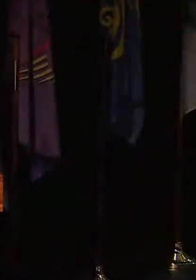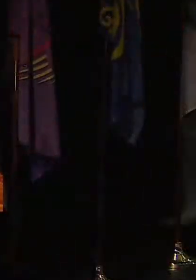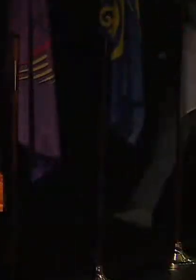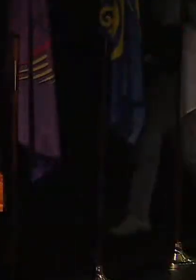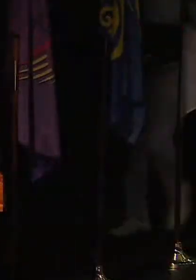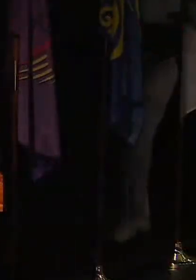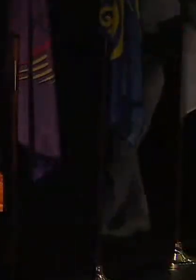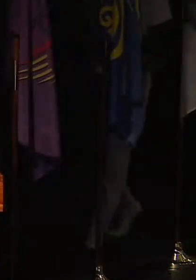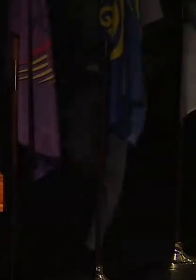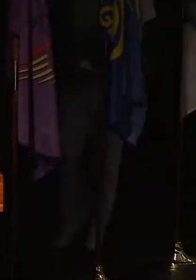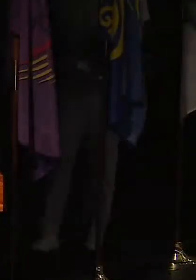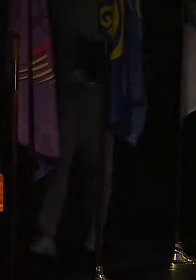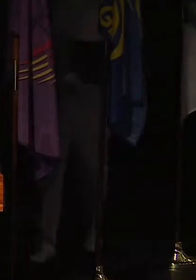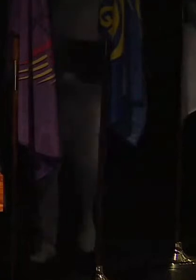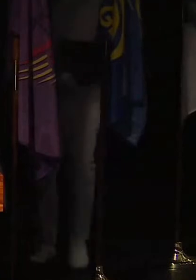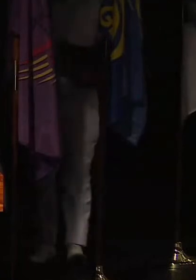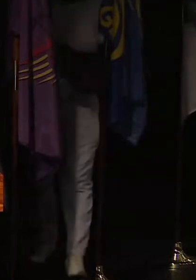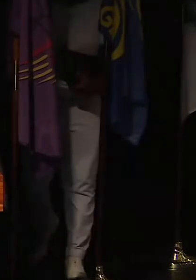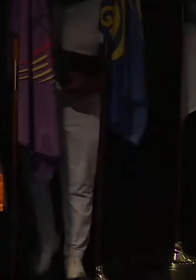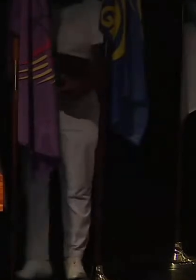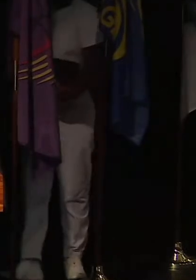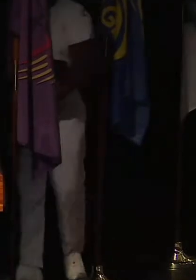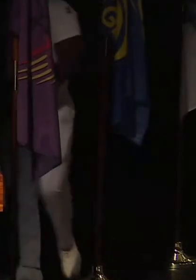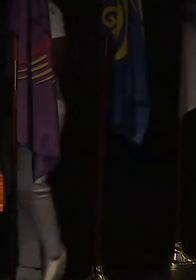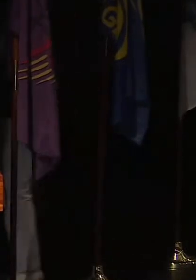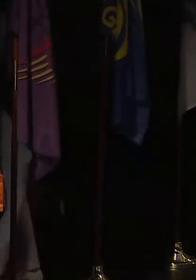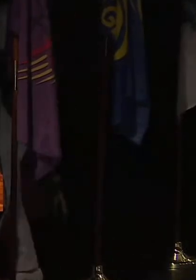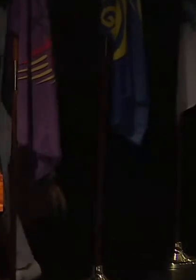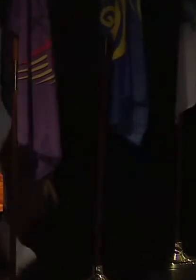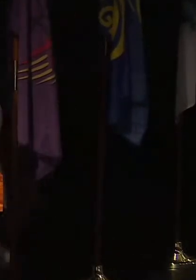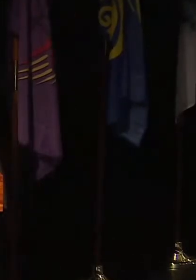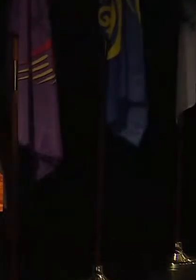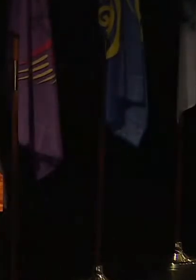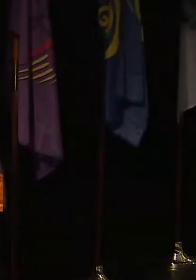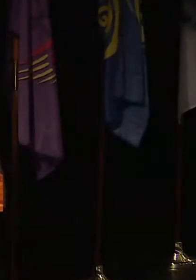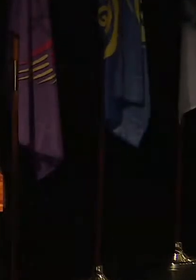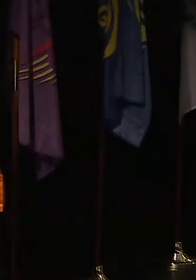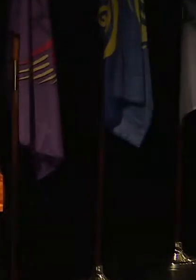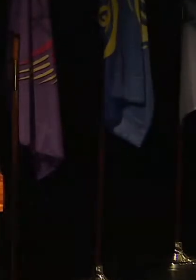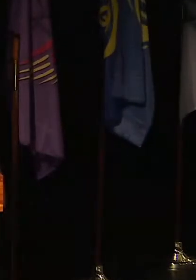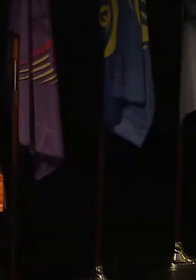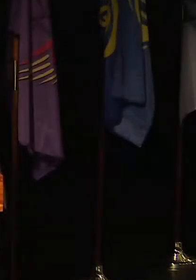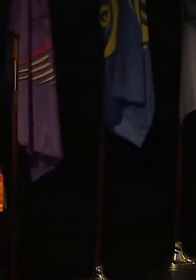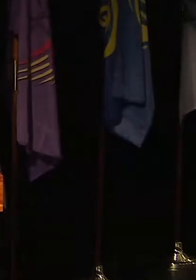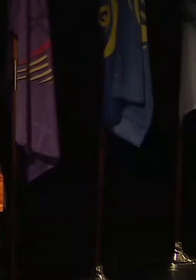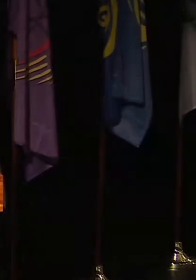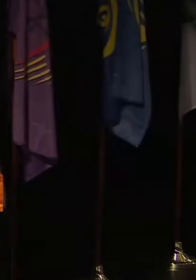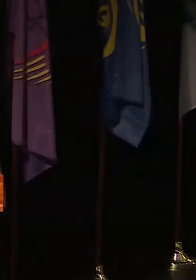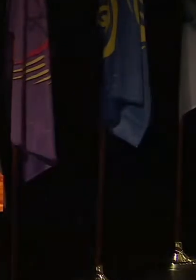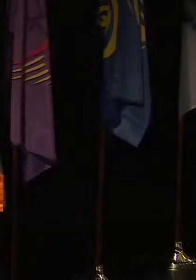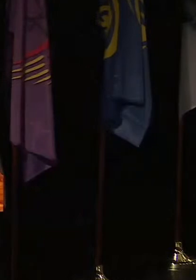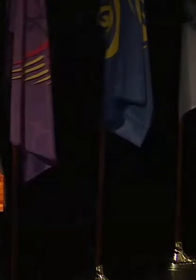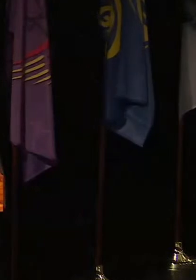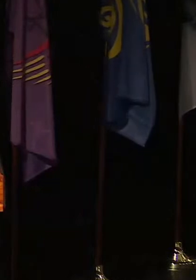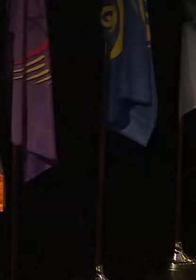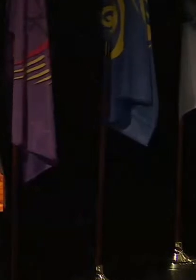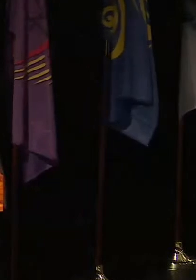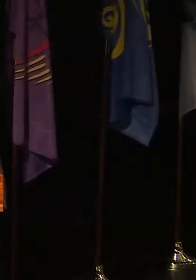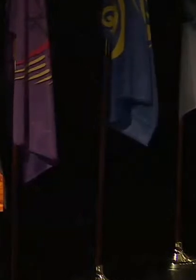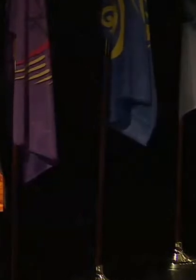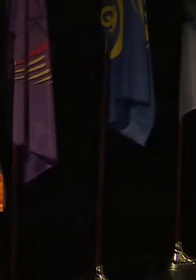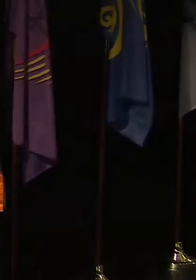By the authority vested in me, I officially delegate my duties as Chancellor to Professor Prakash